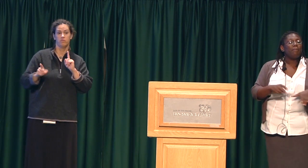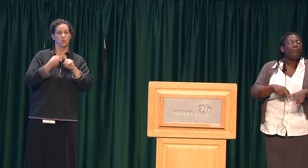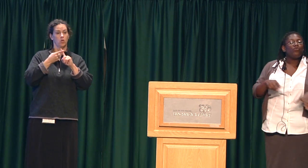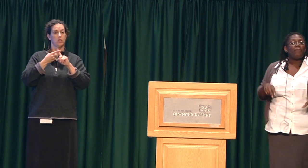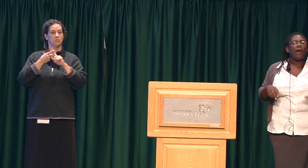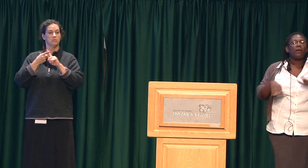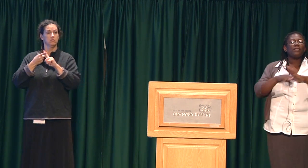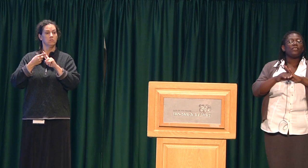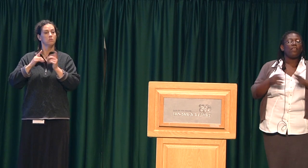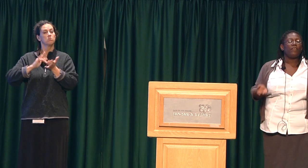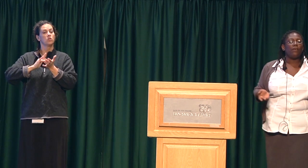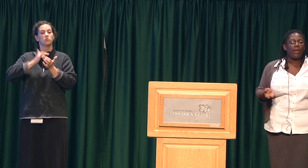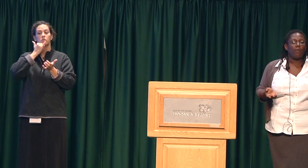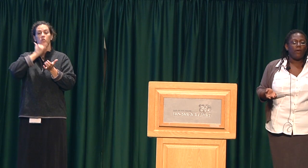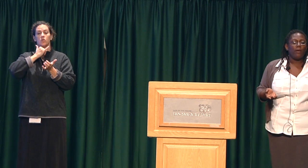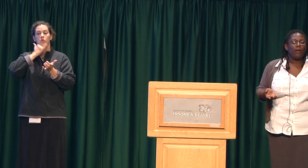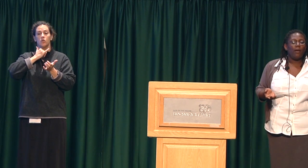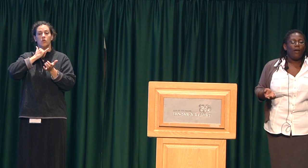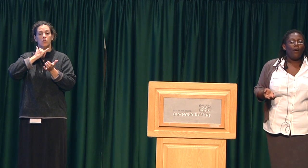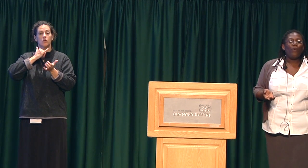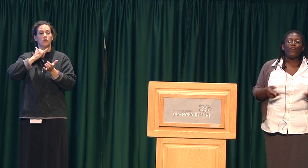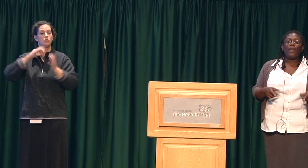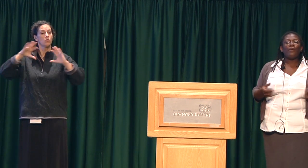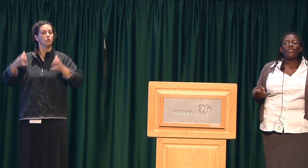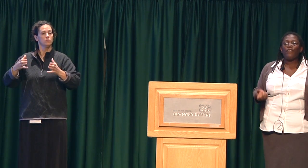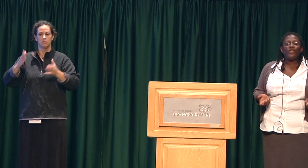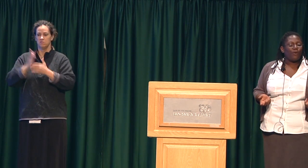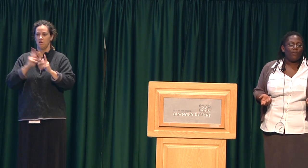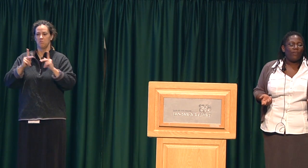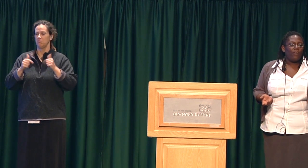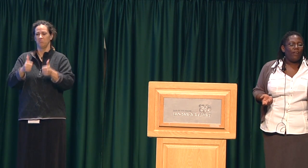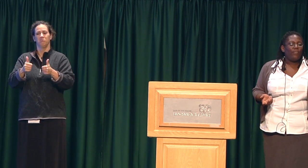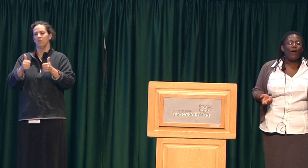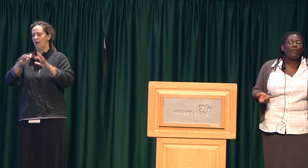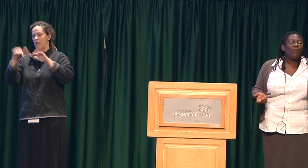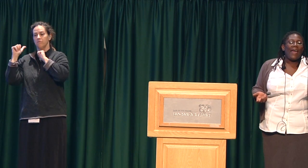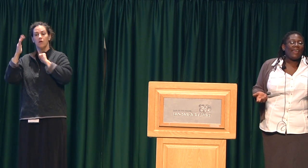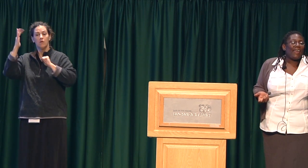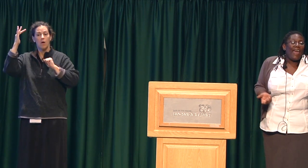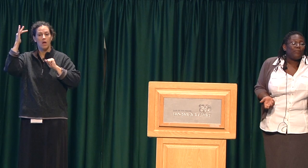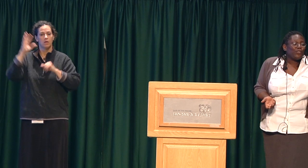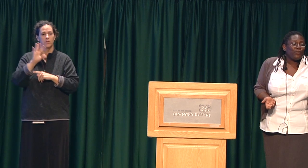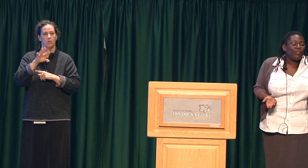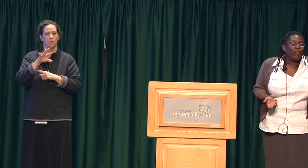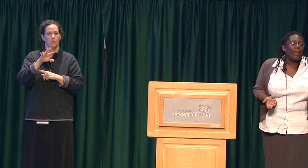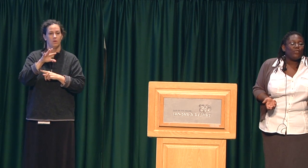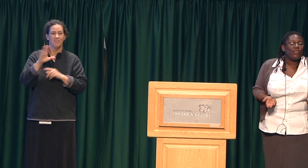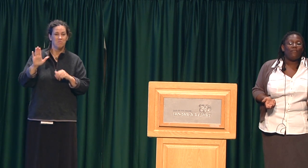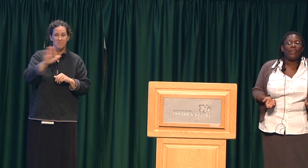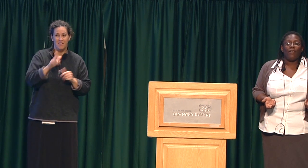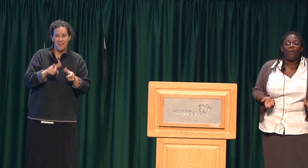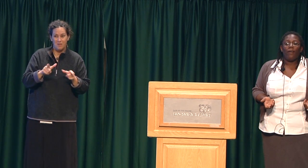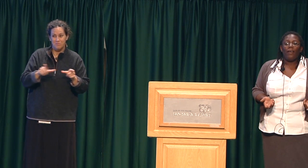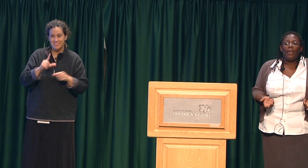error, some people dropped out because they saw the video camera. Well, your language is visual. The only way I can capture your language